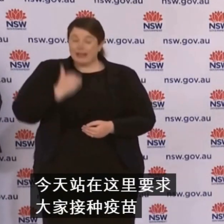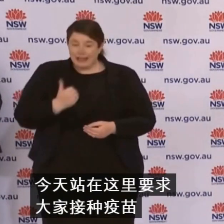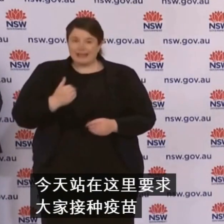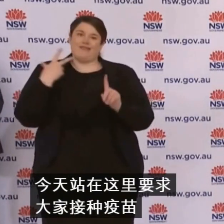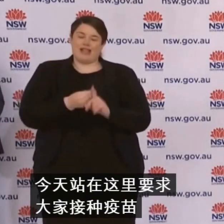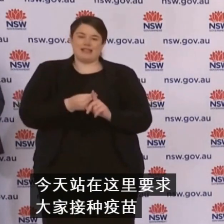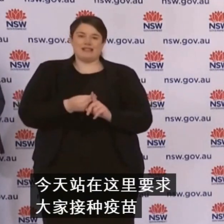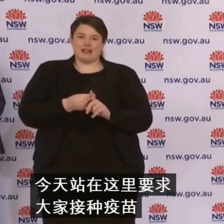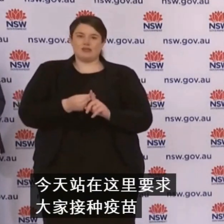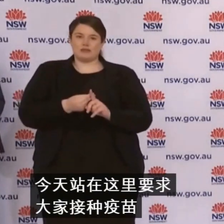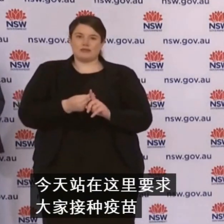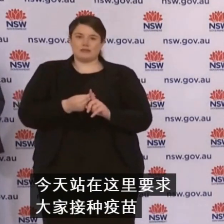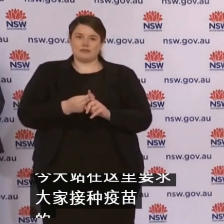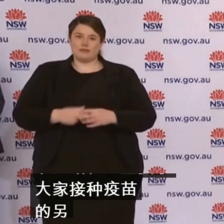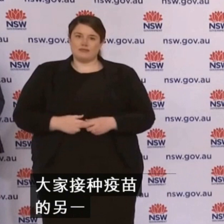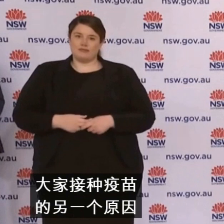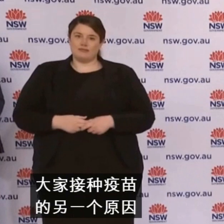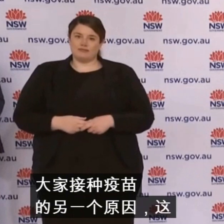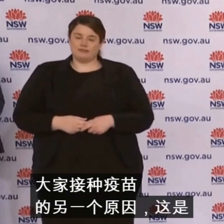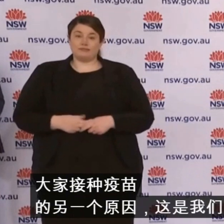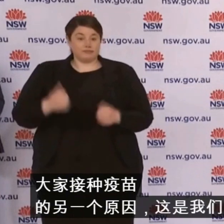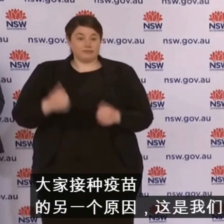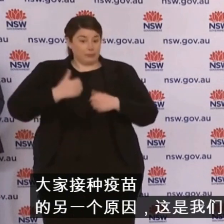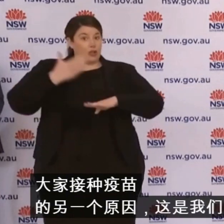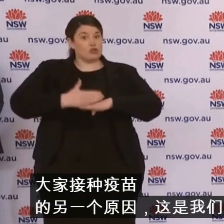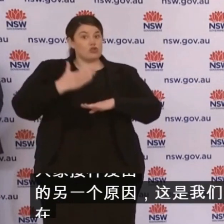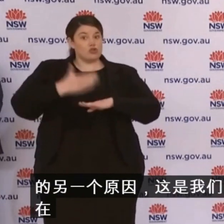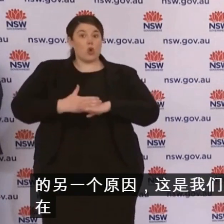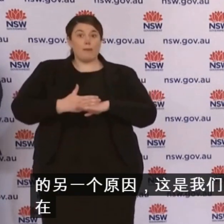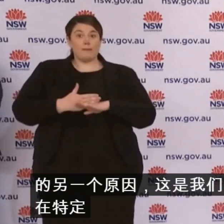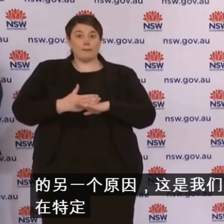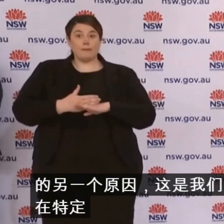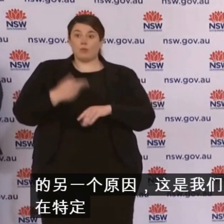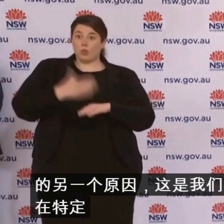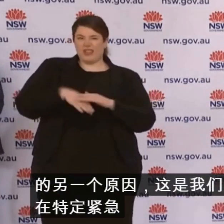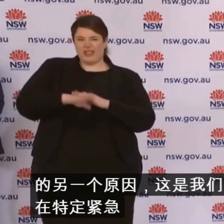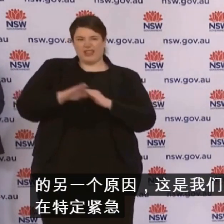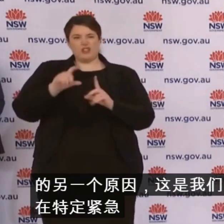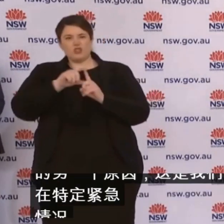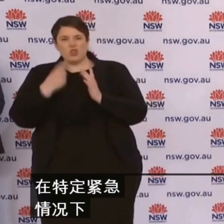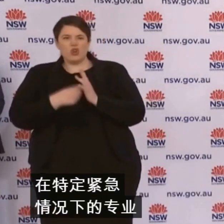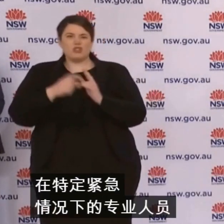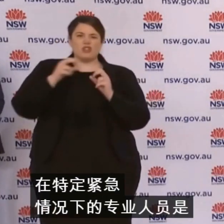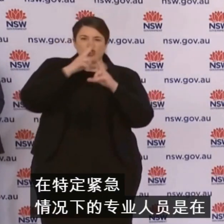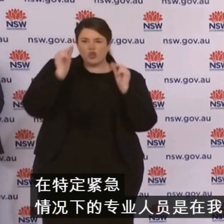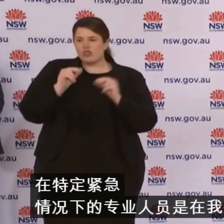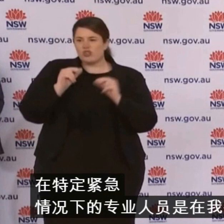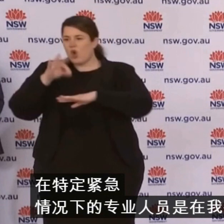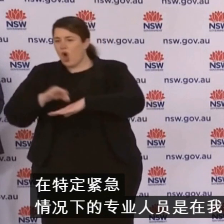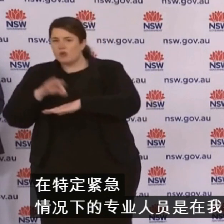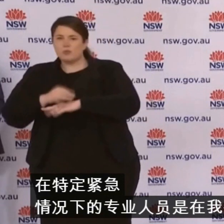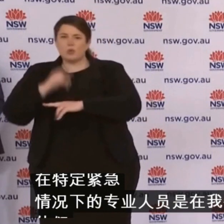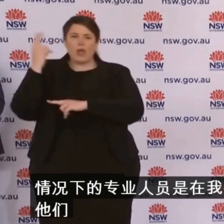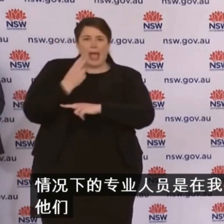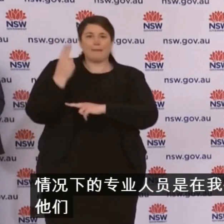get vaccinated. Our primary role as healthcare professionals, particularly in an emergency setting, is to take care